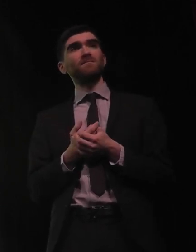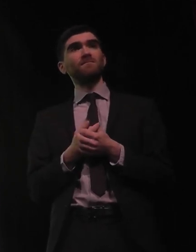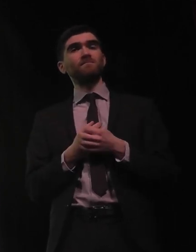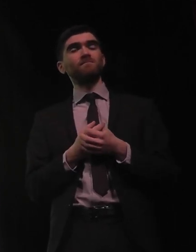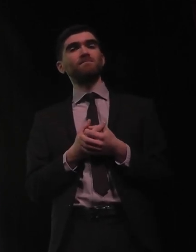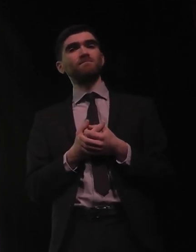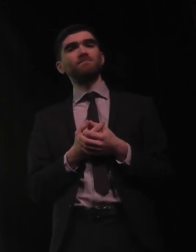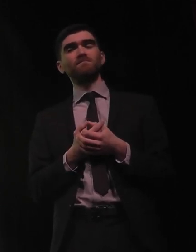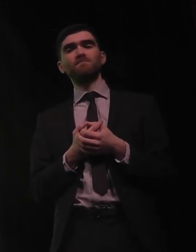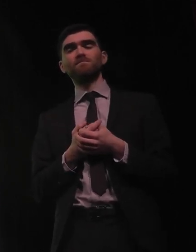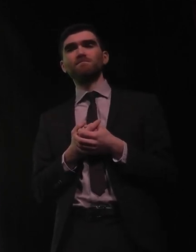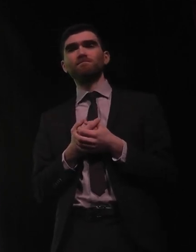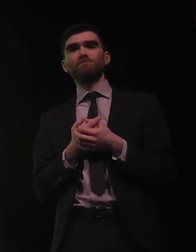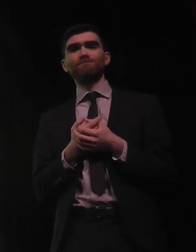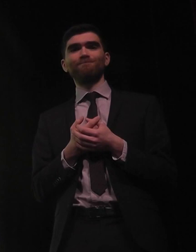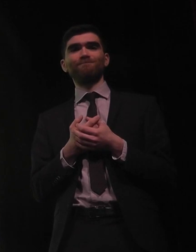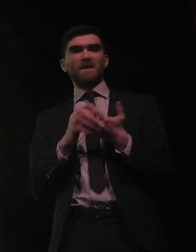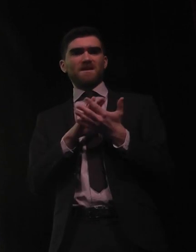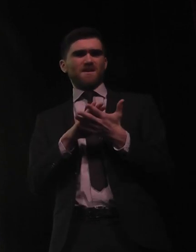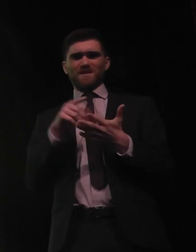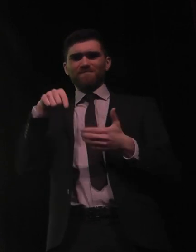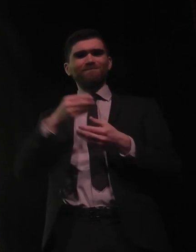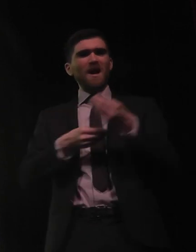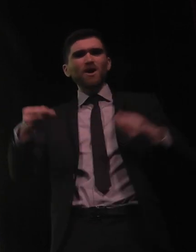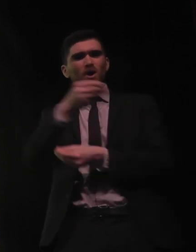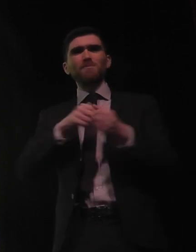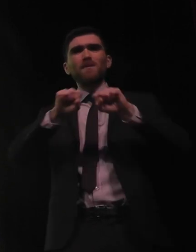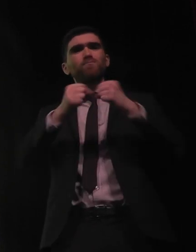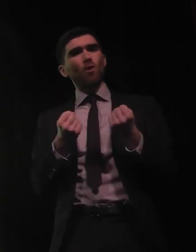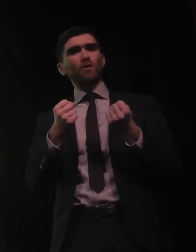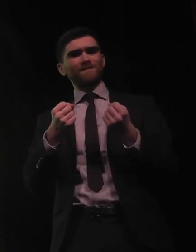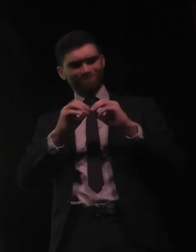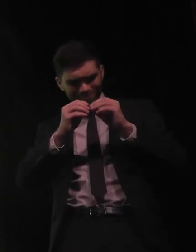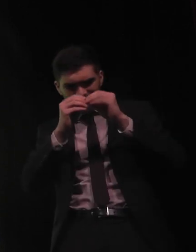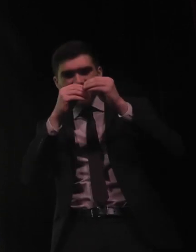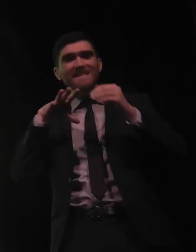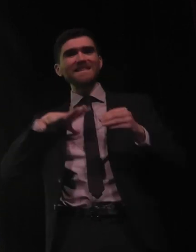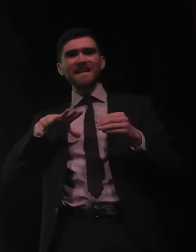line. We need to fix the broken economy, not round the edges, but wholesale.